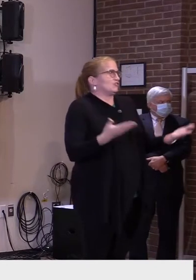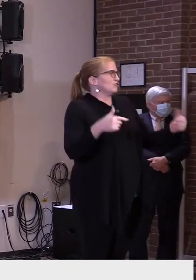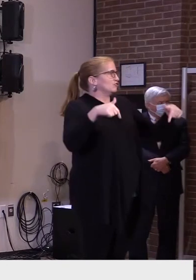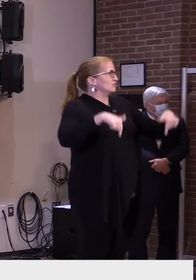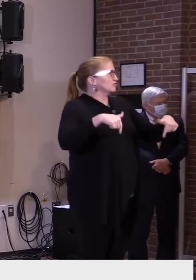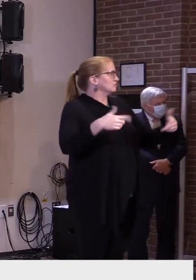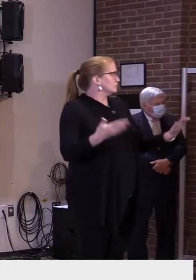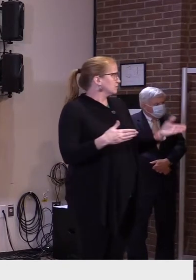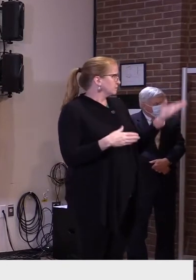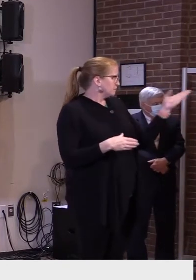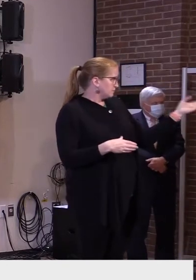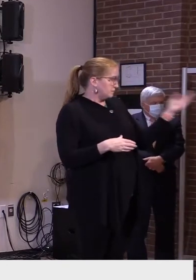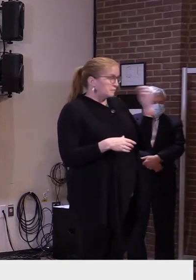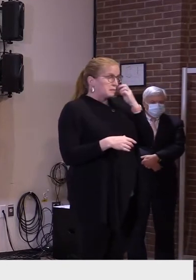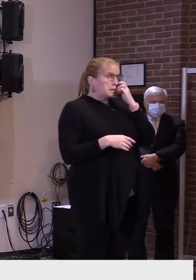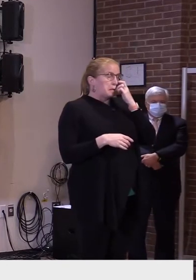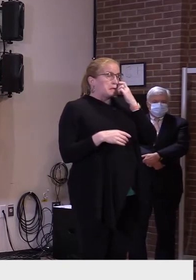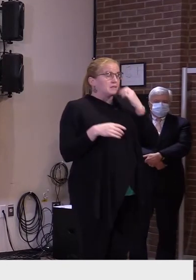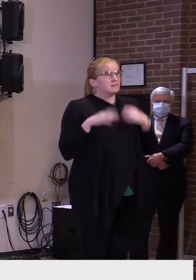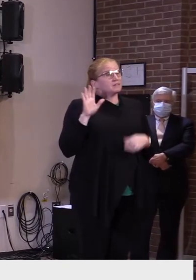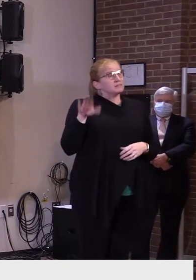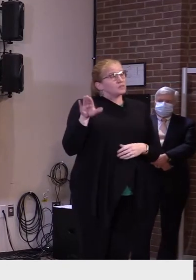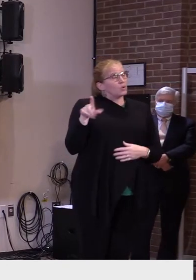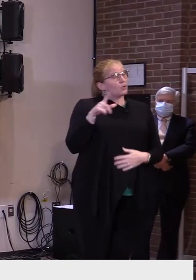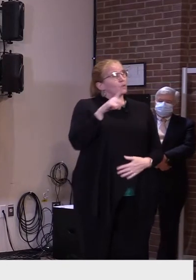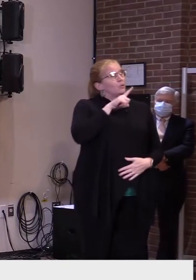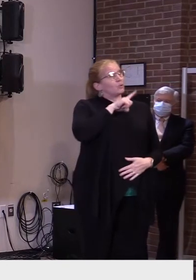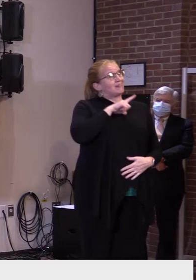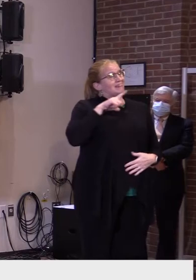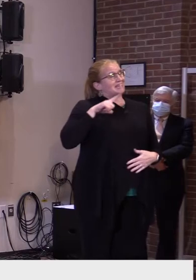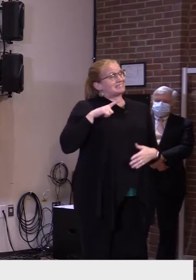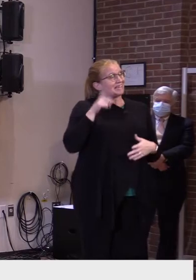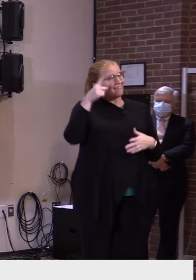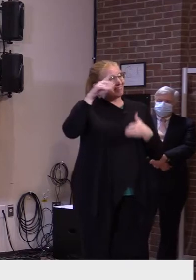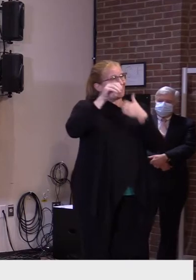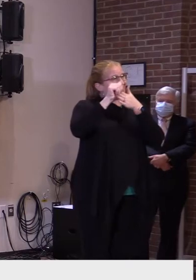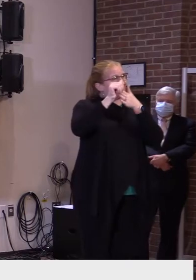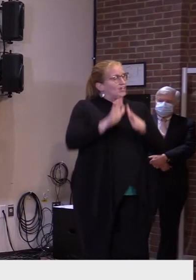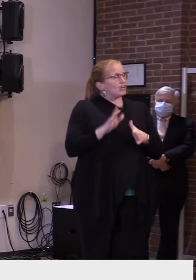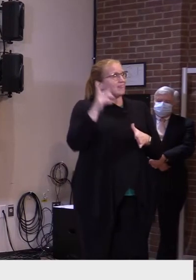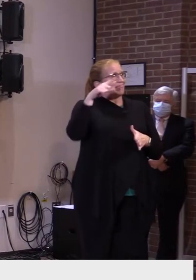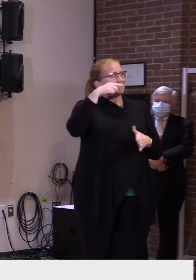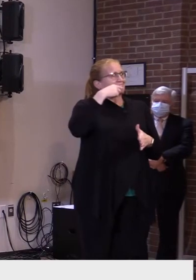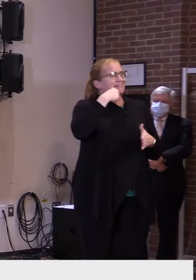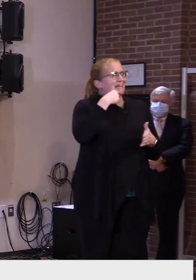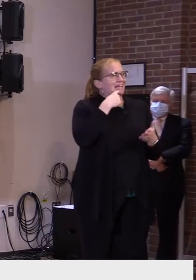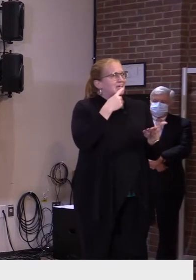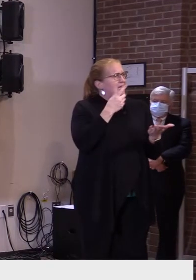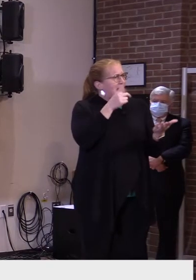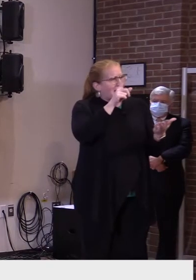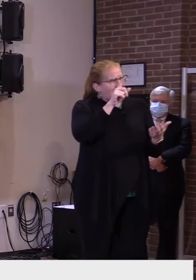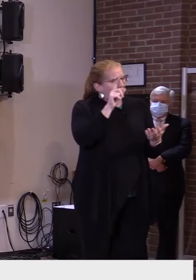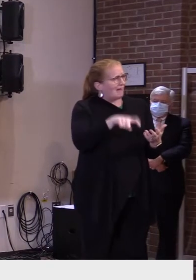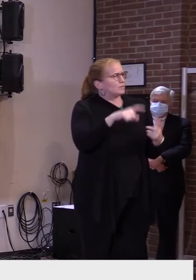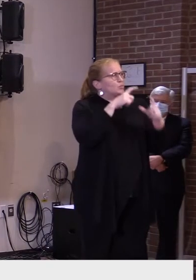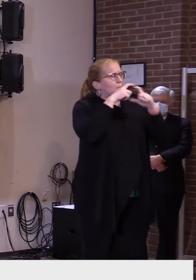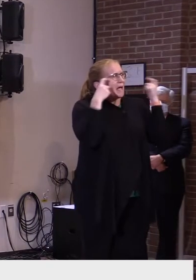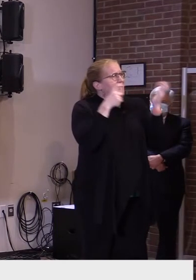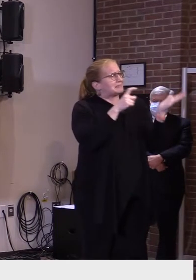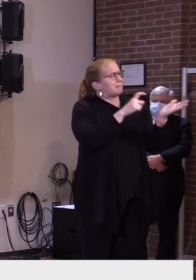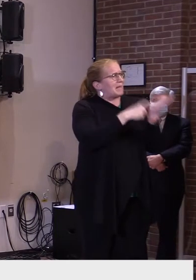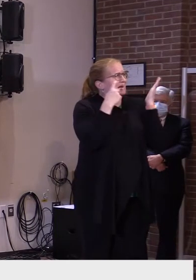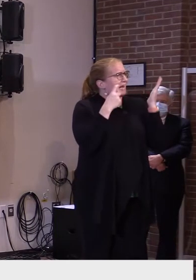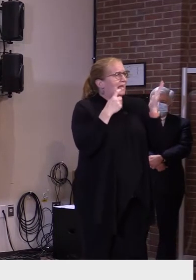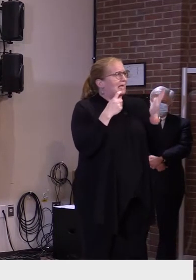Governor, legislative leaders have called for a data-driven mask mandate in the past. What